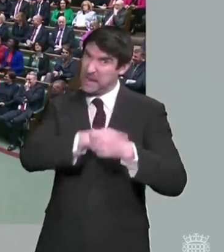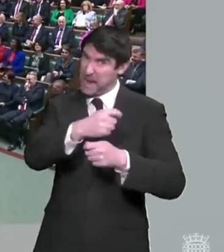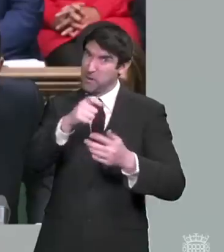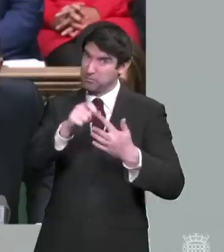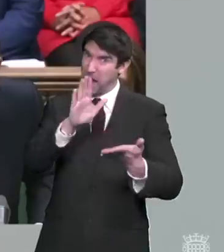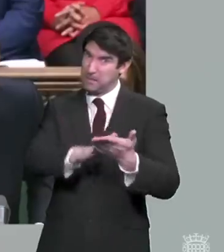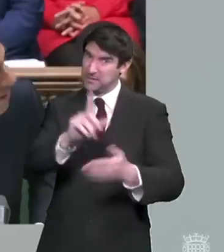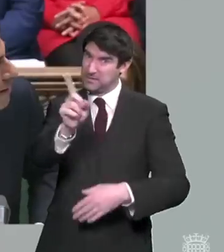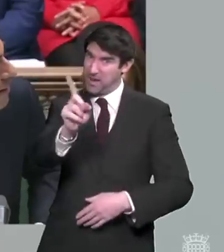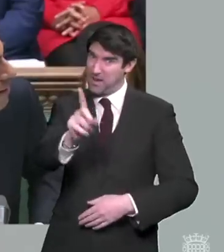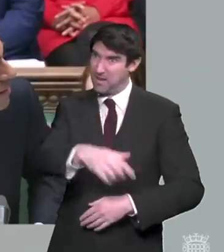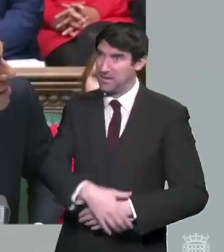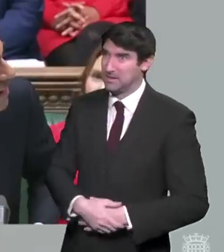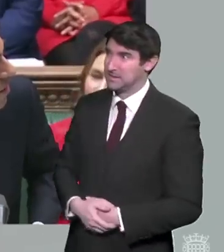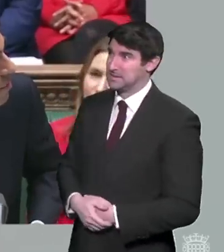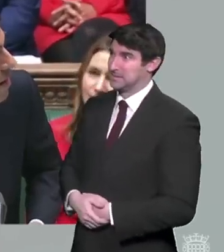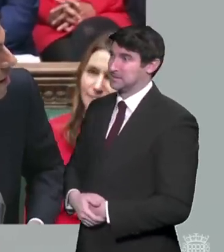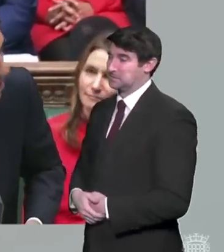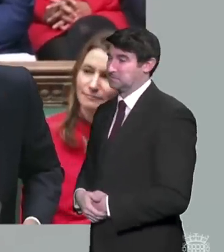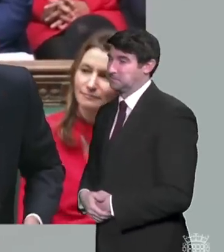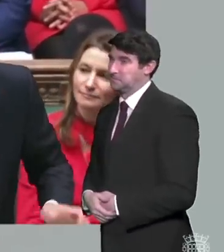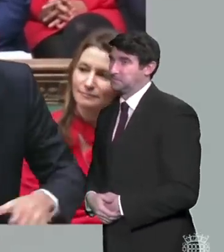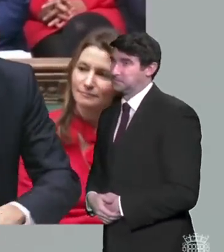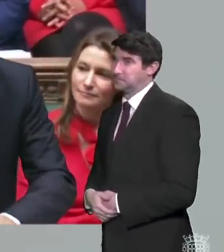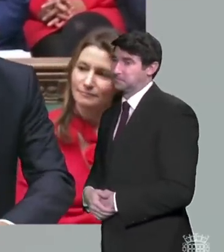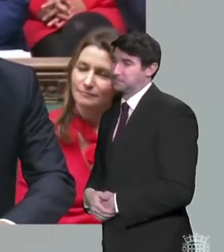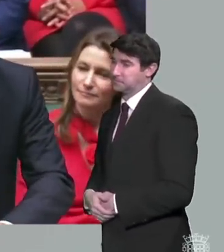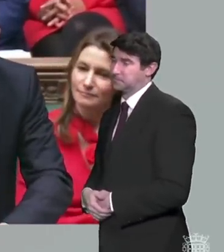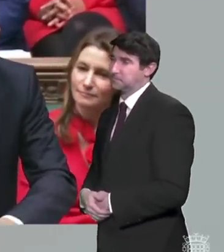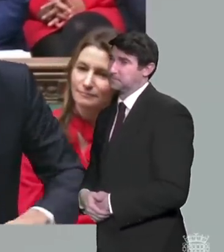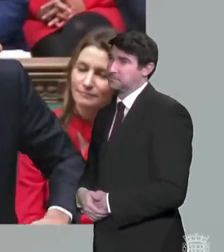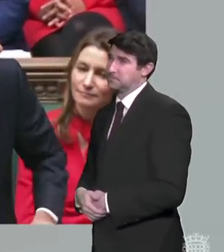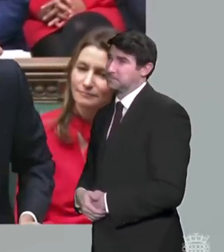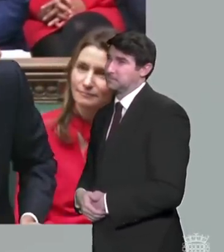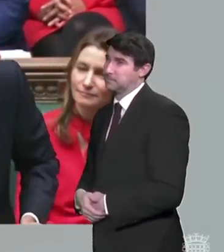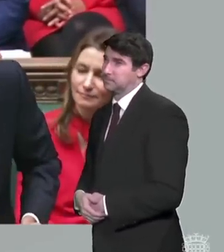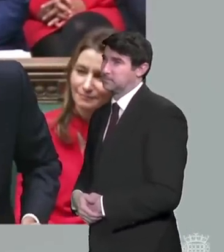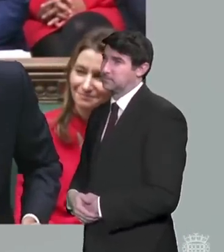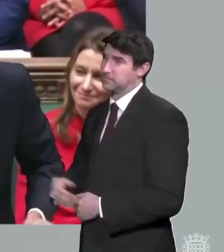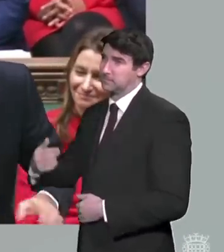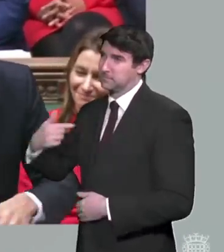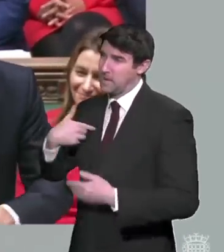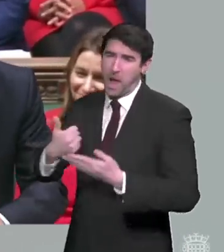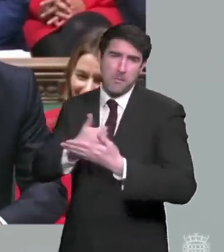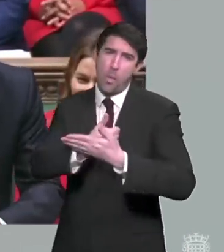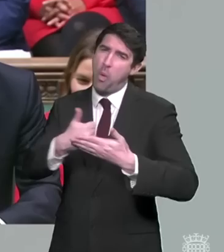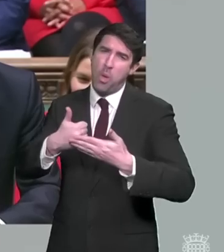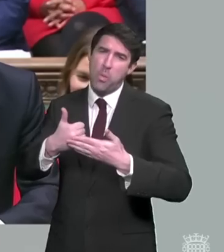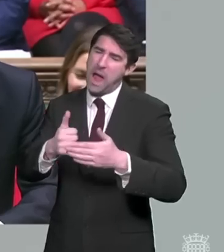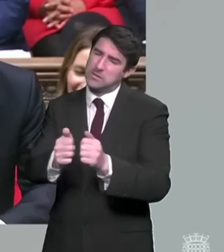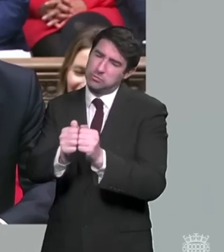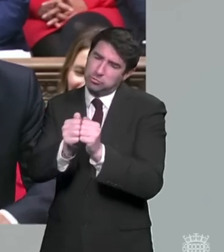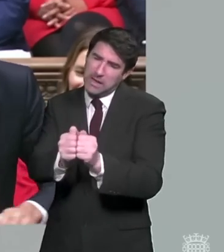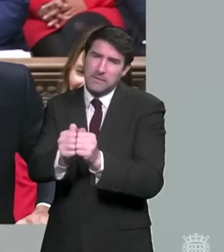Minister. Mr. Speaker, I'm grateful to all my predecessors for the contribution that they make to